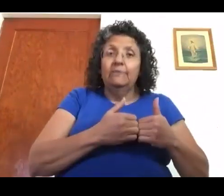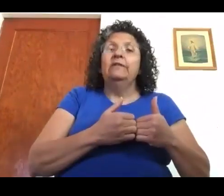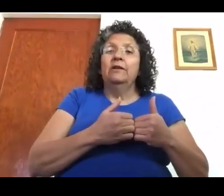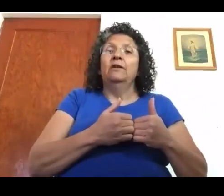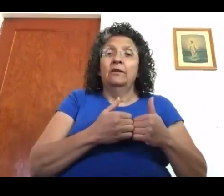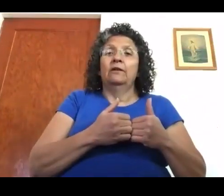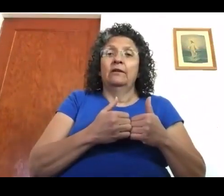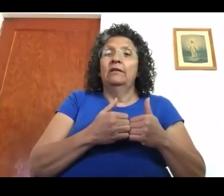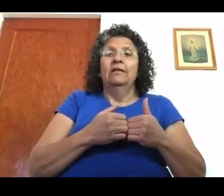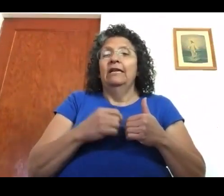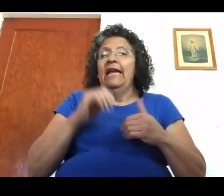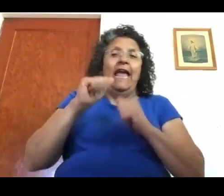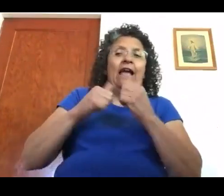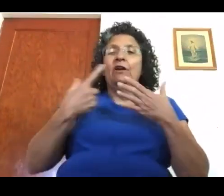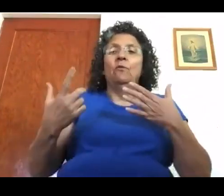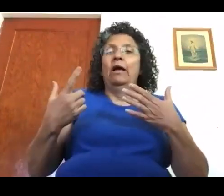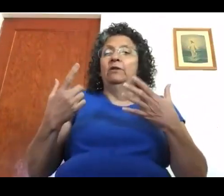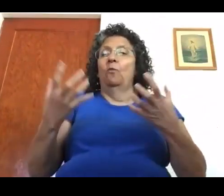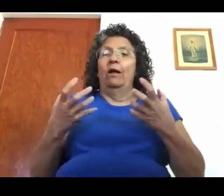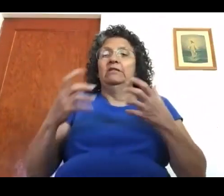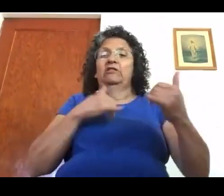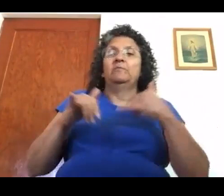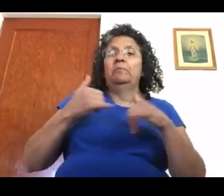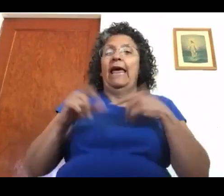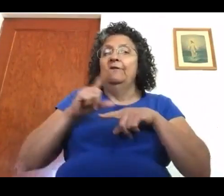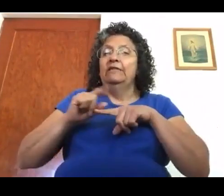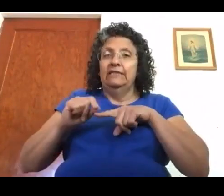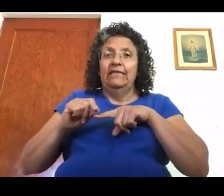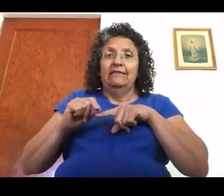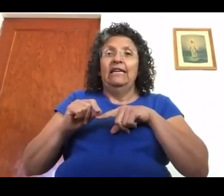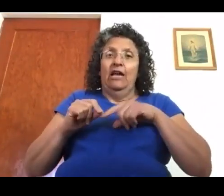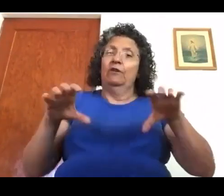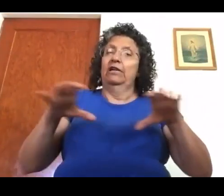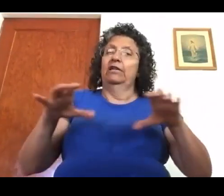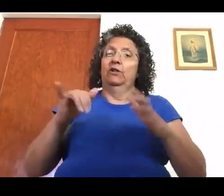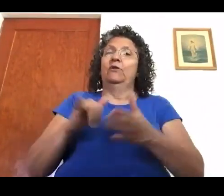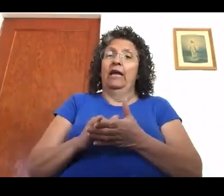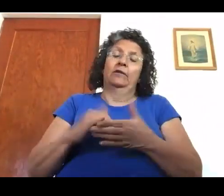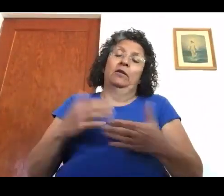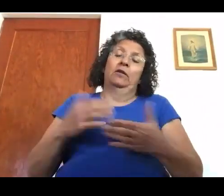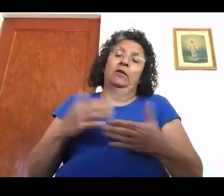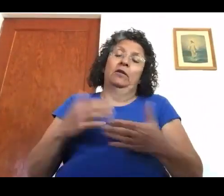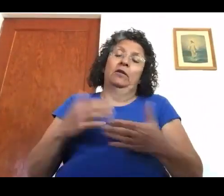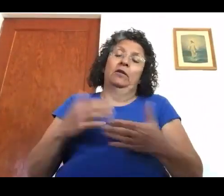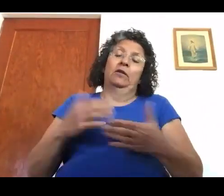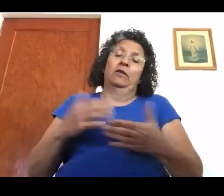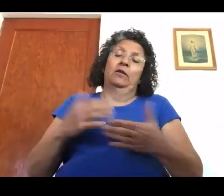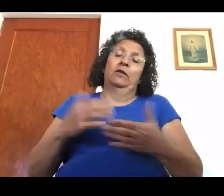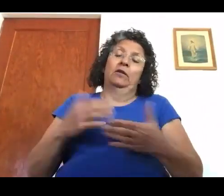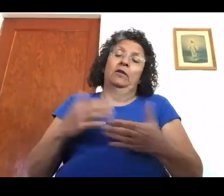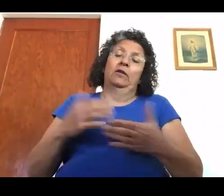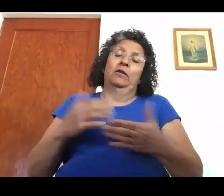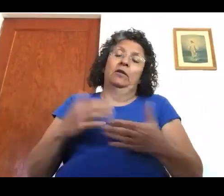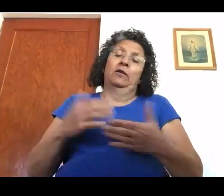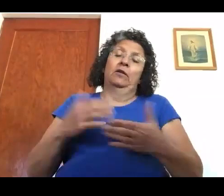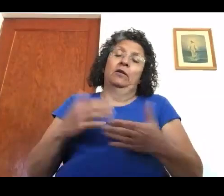with them first, okay? So we're going to do that just because it feels good. You might make a letter. I'm going to